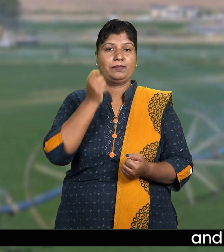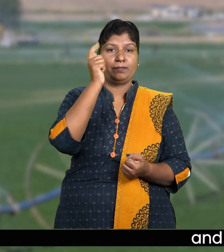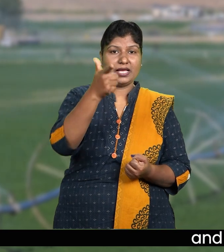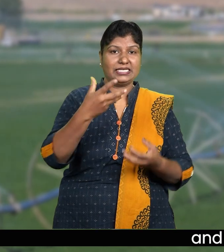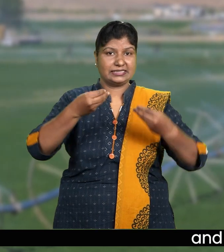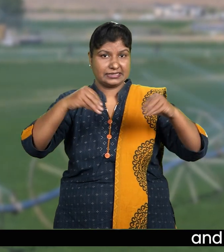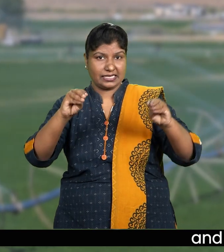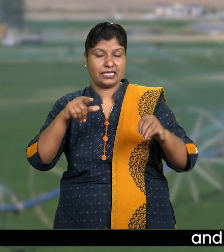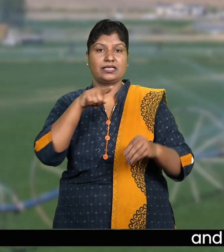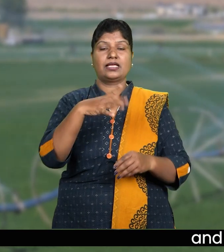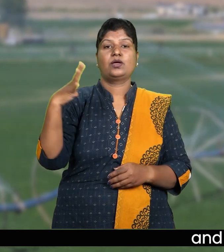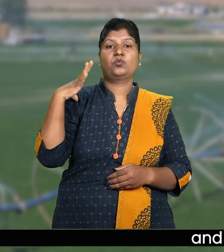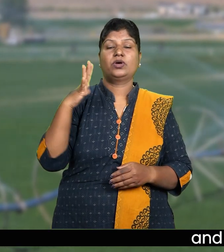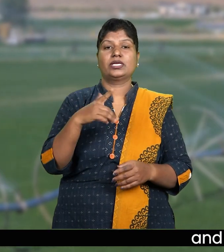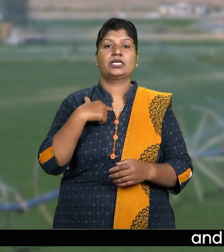grains,